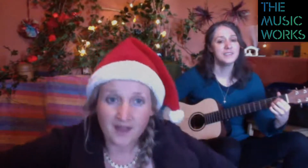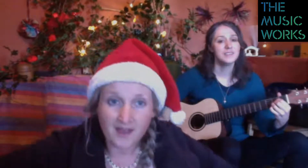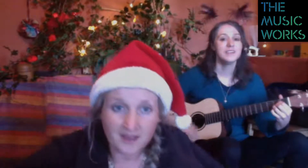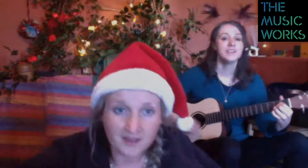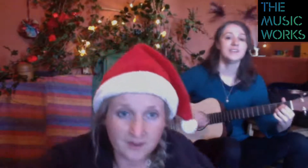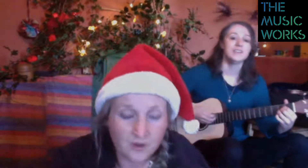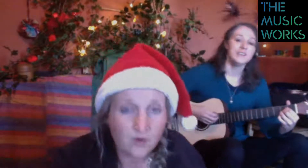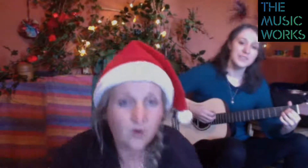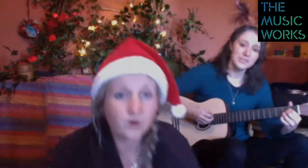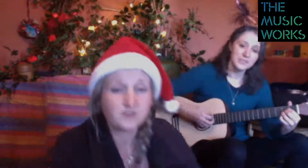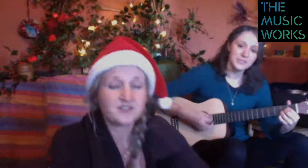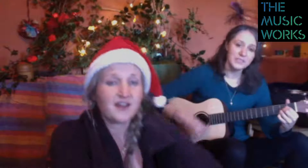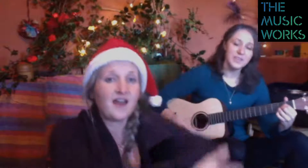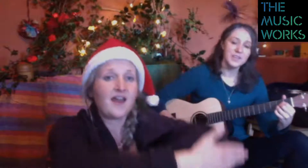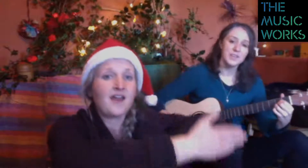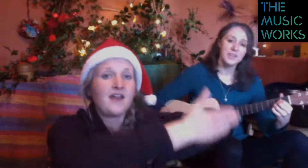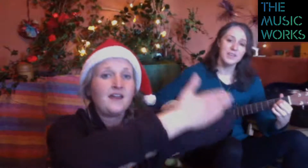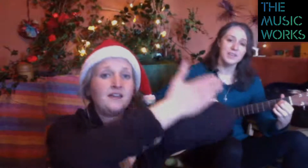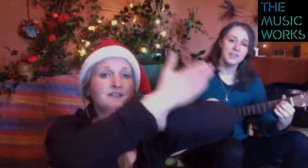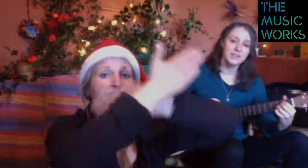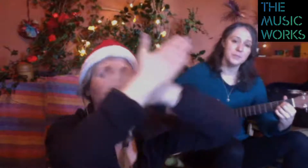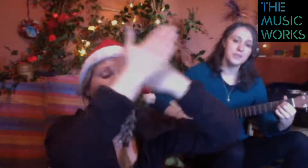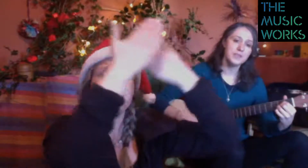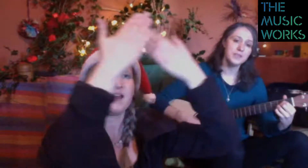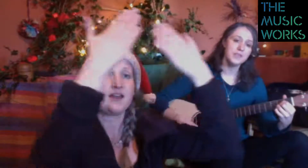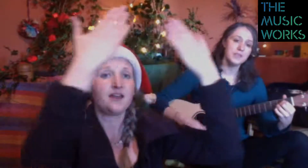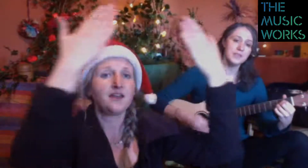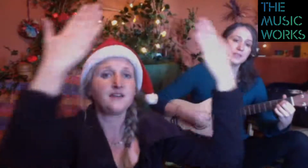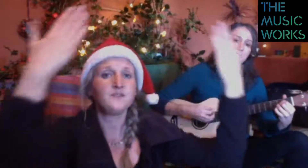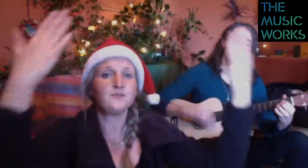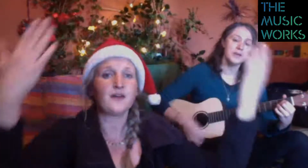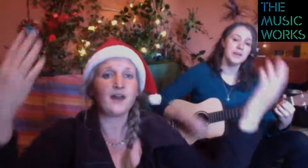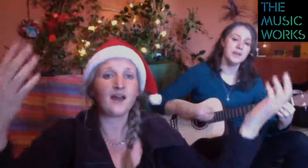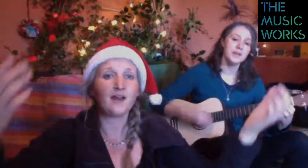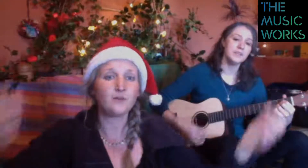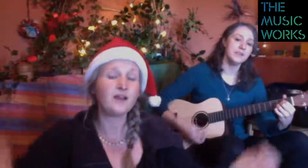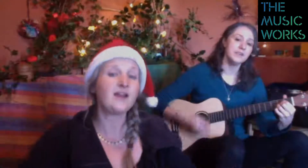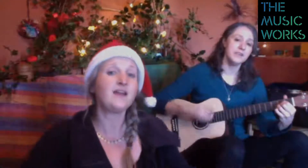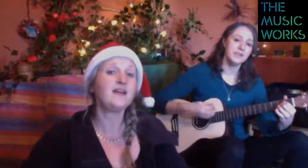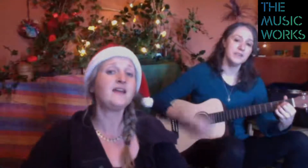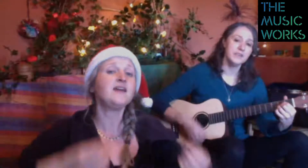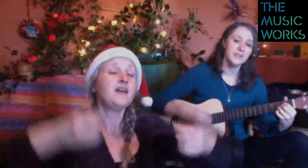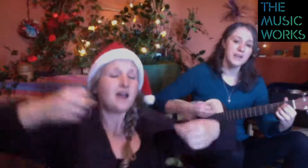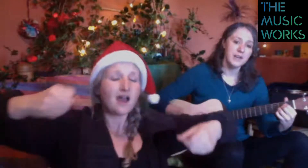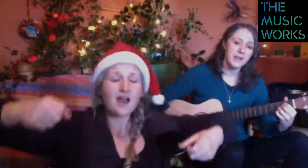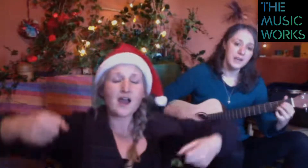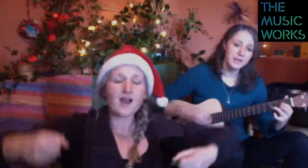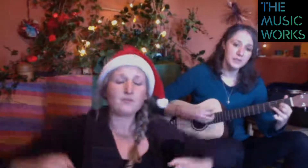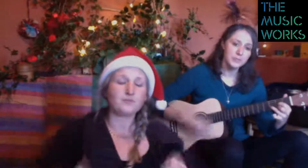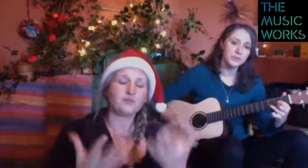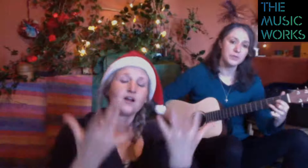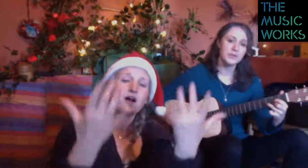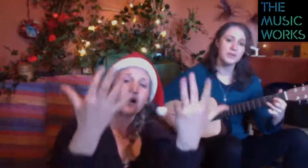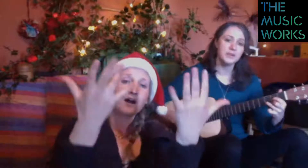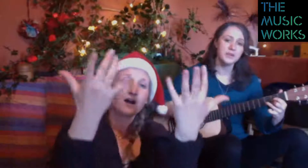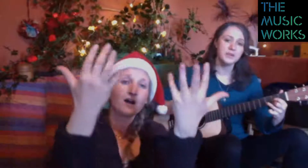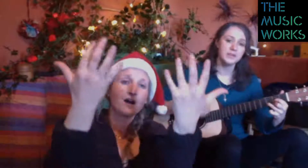May your days be merry and